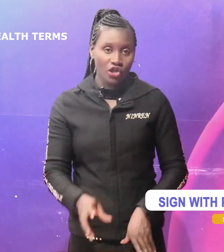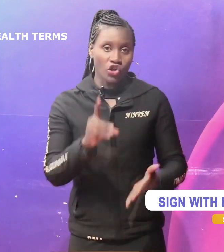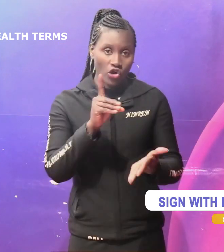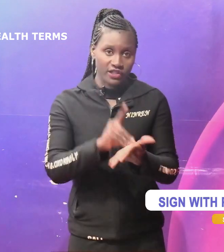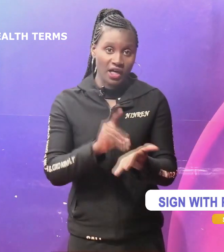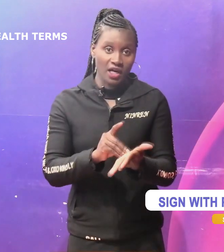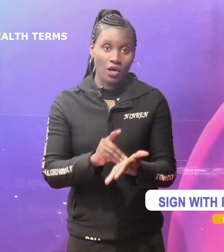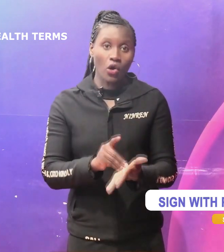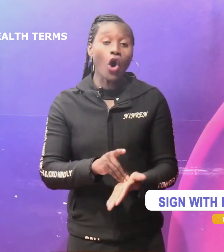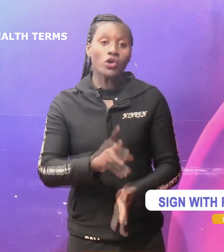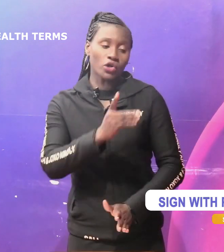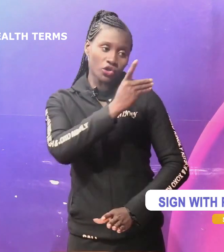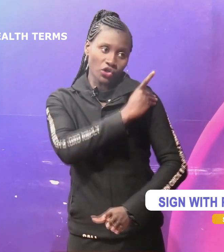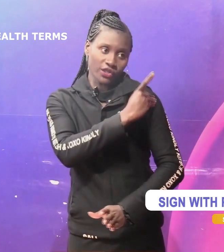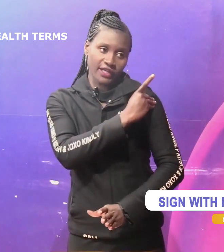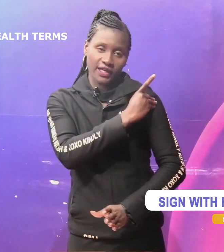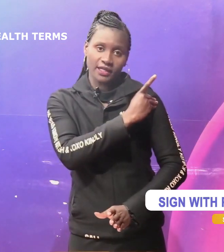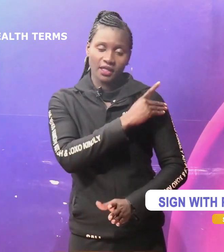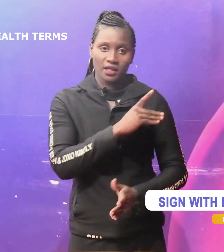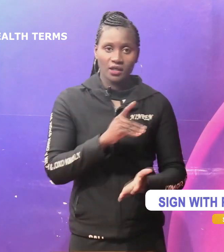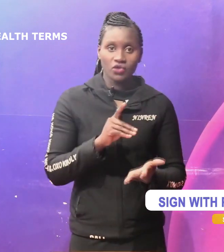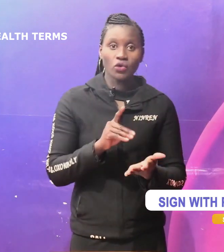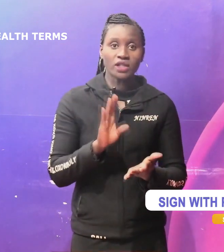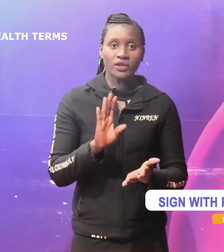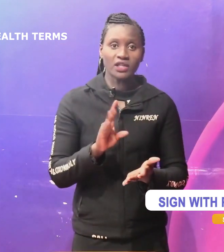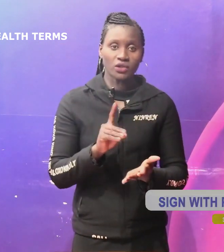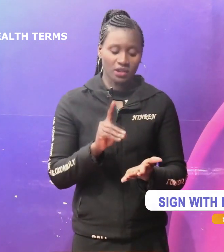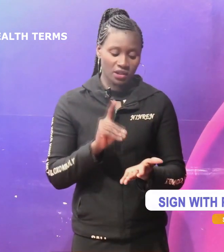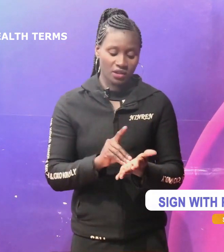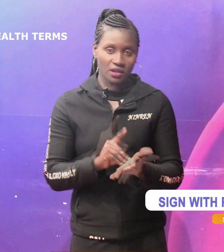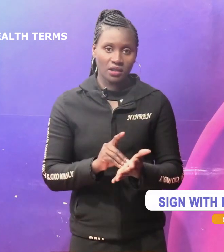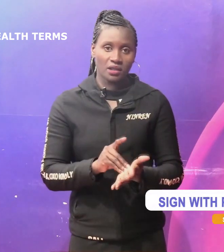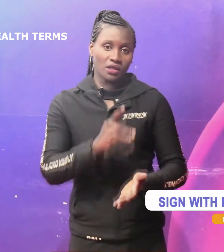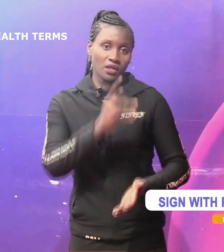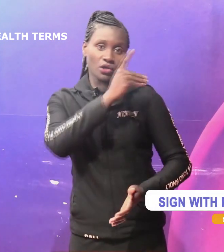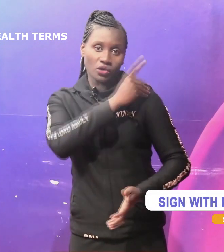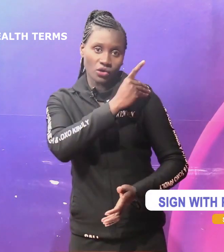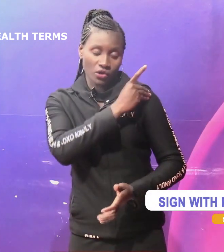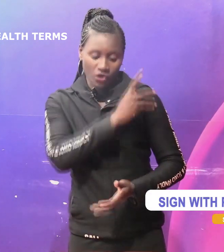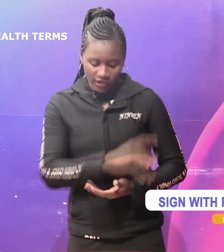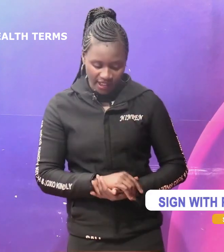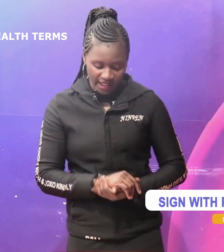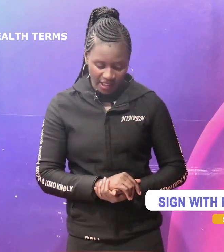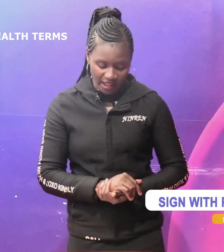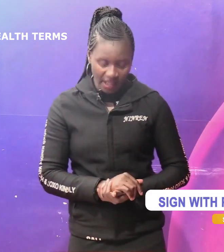doctor or doctor. Two articulation or doctor. And then